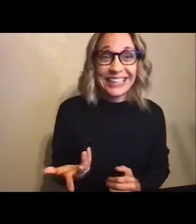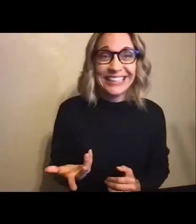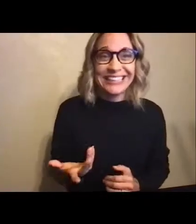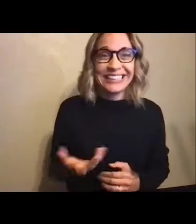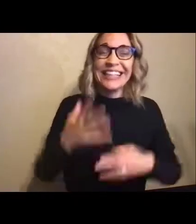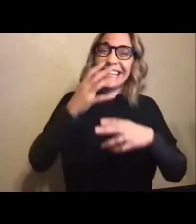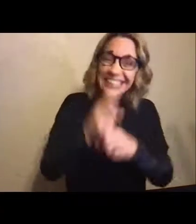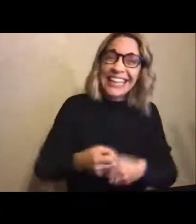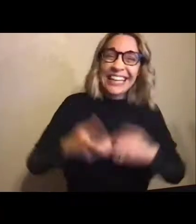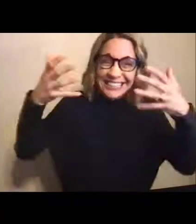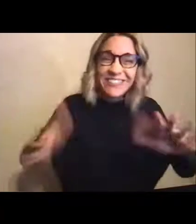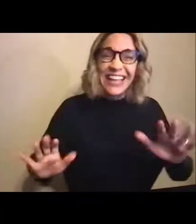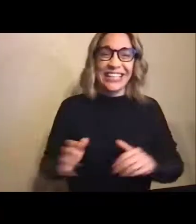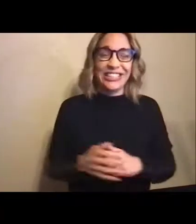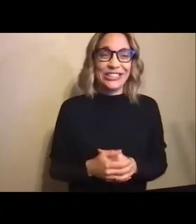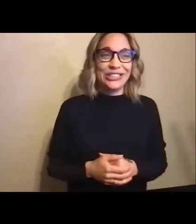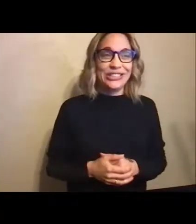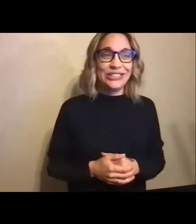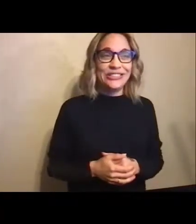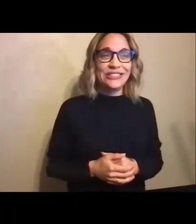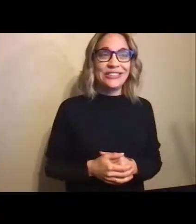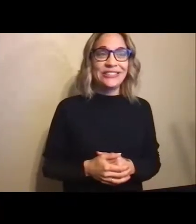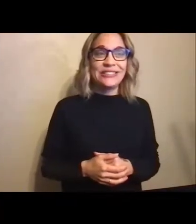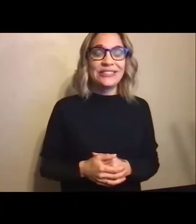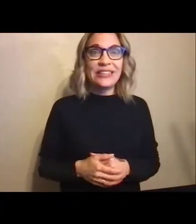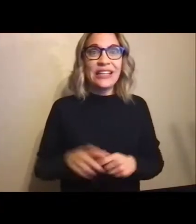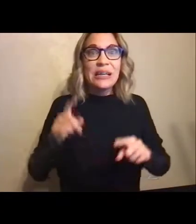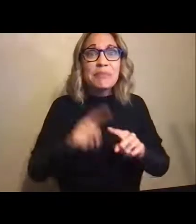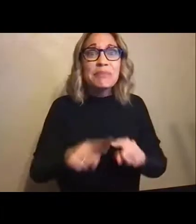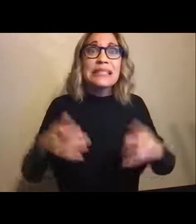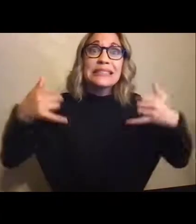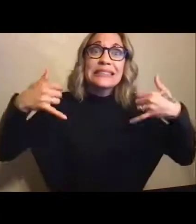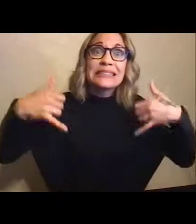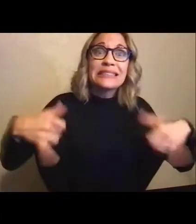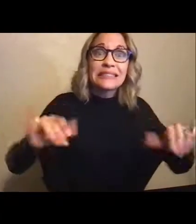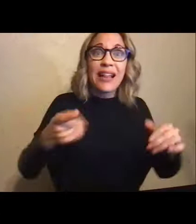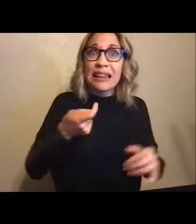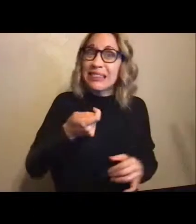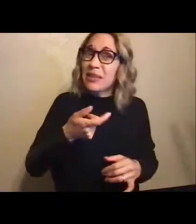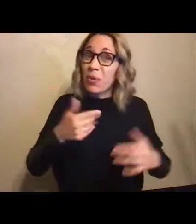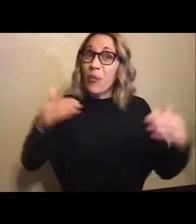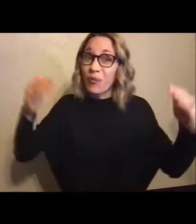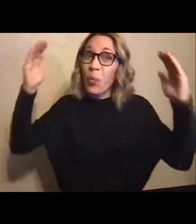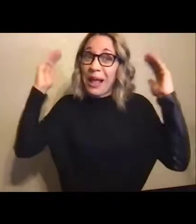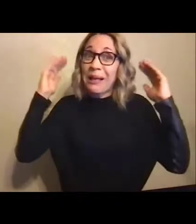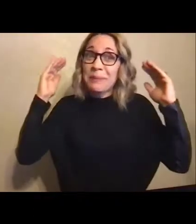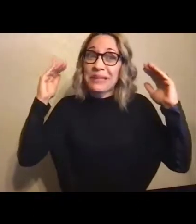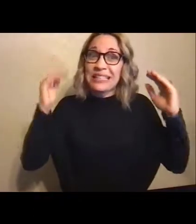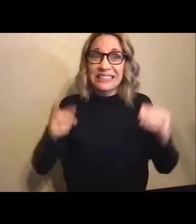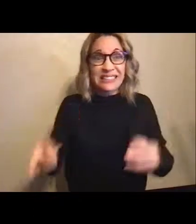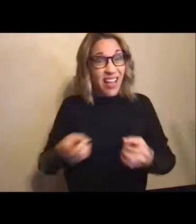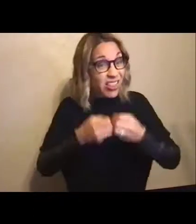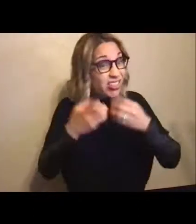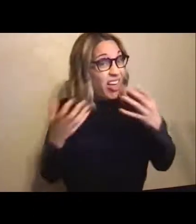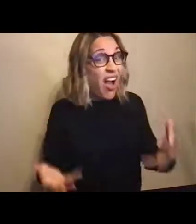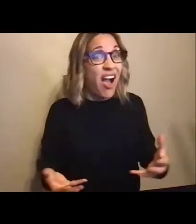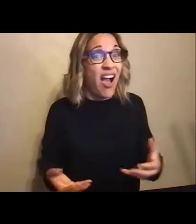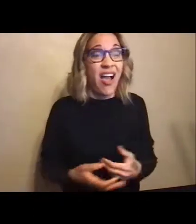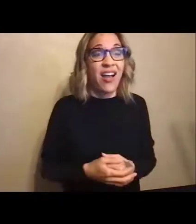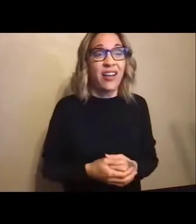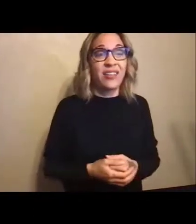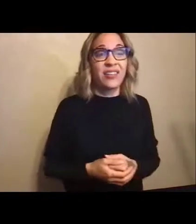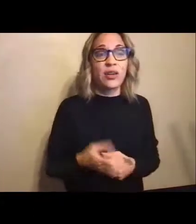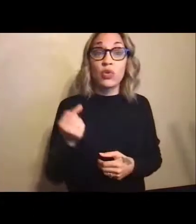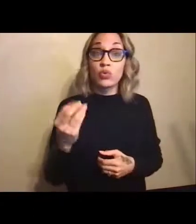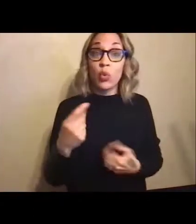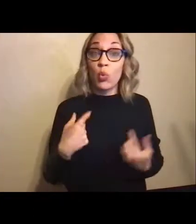And that really pushes me to do it and to get it done, right? That dollar amount attached. But it's still a little bit